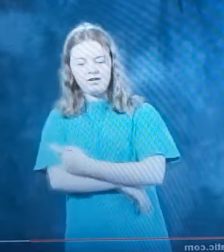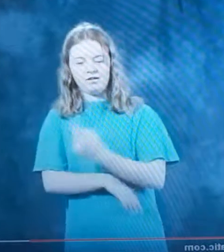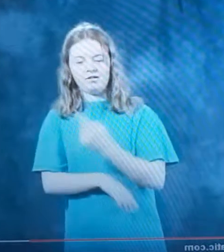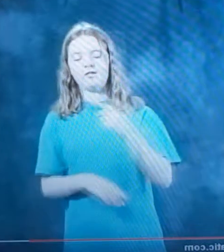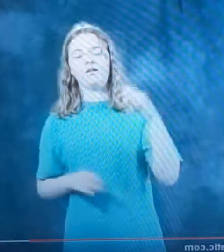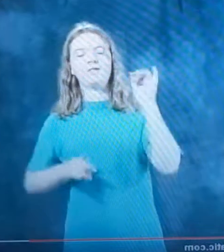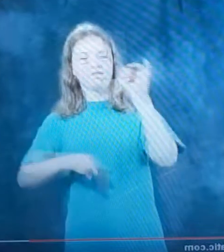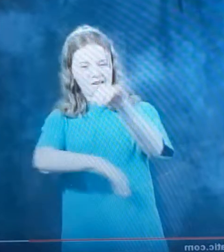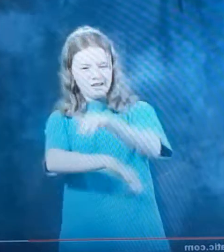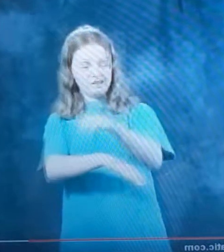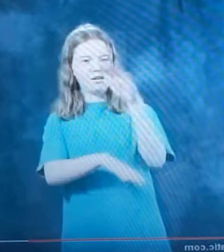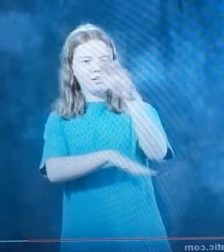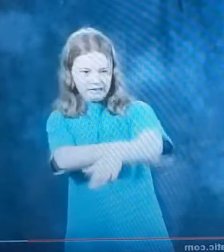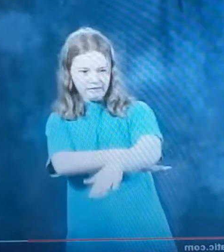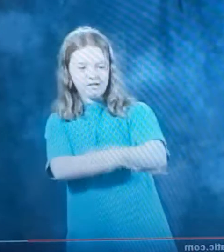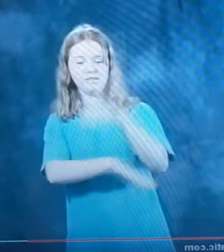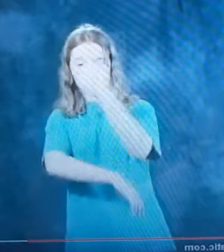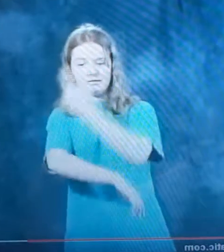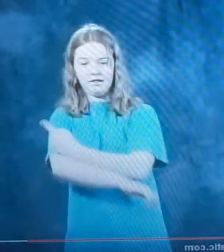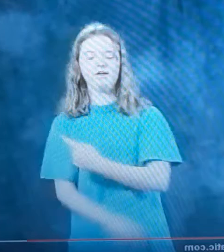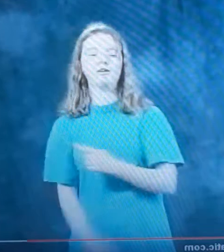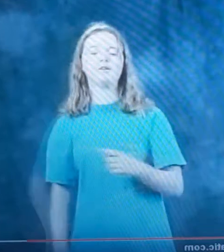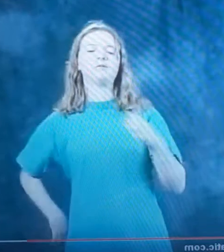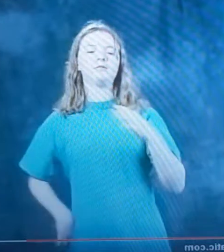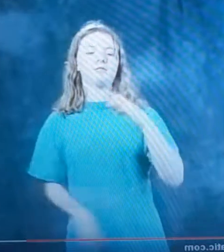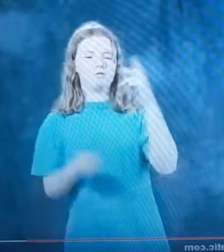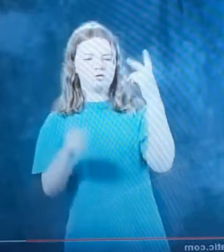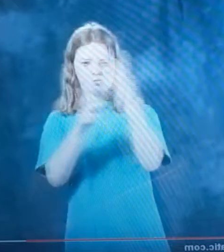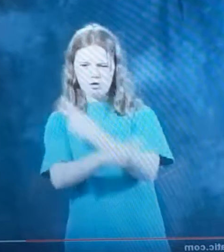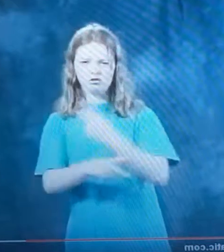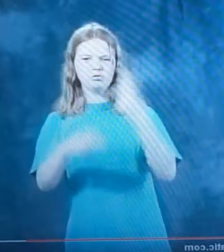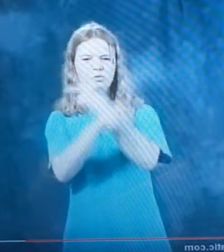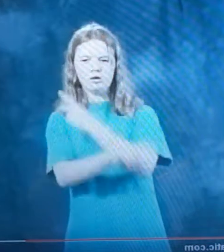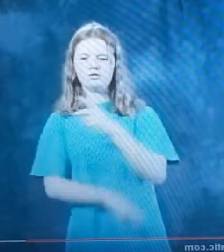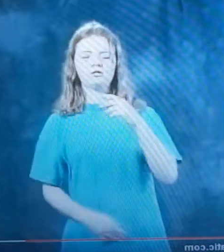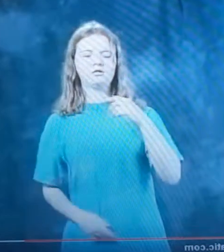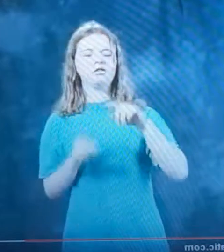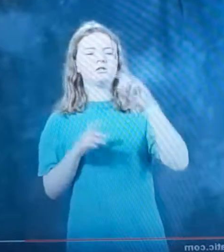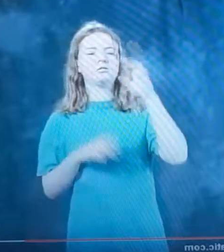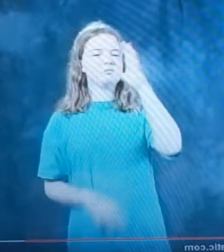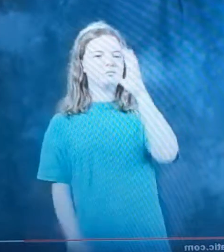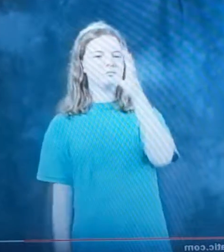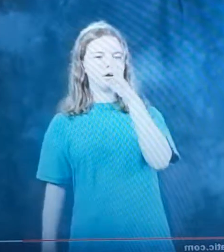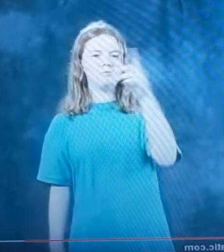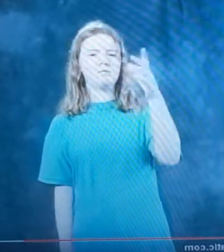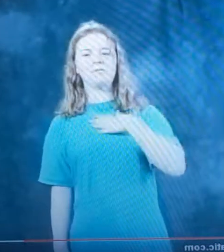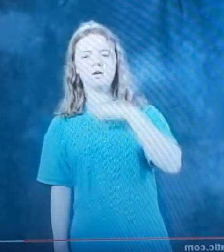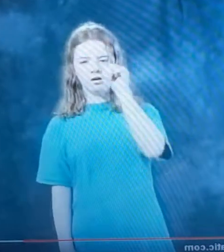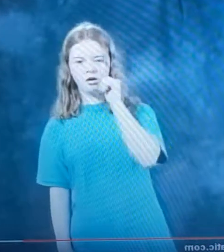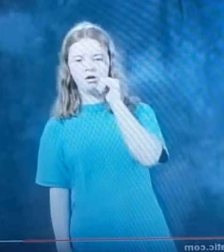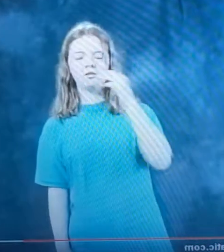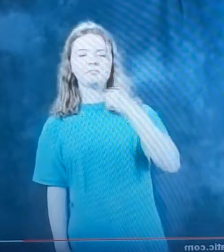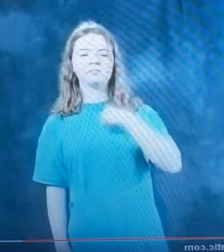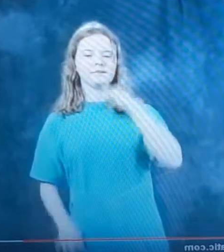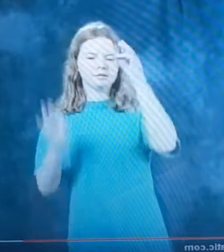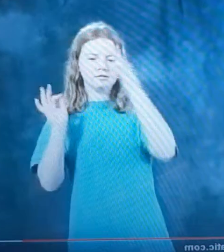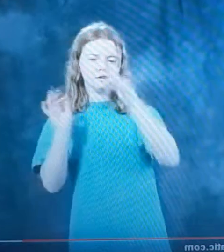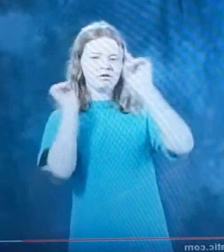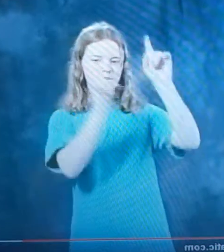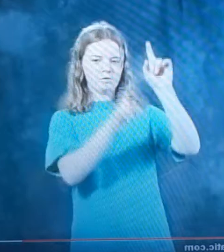So the next day, that night actually, that evening, during that day, it just kept getting worse and worse. My mom and my aunt, the three